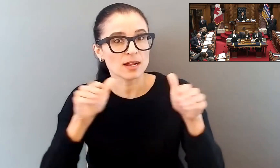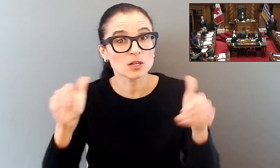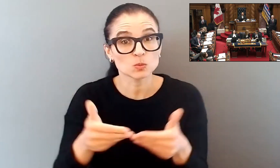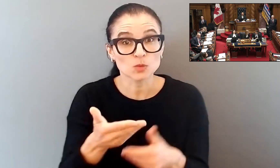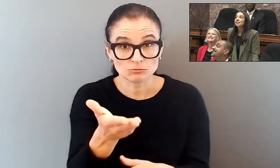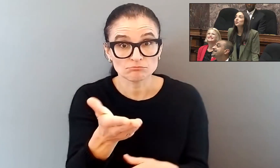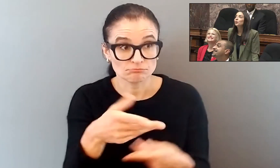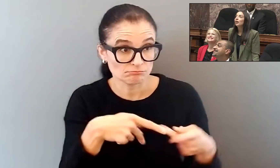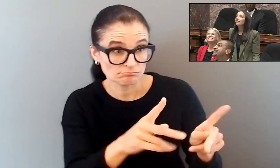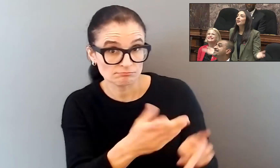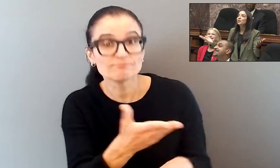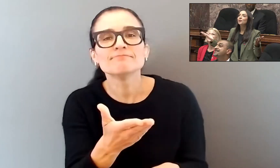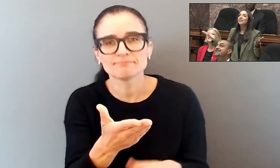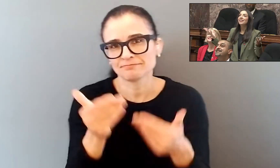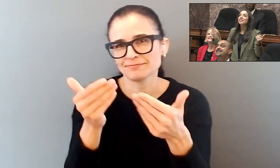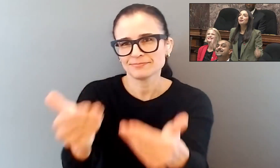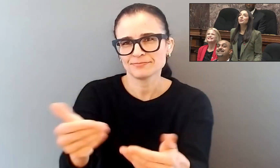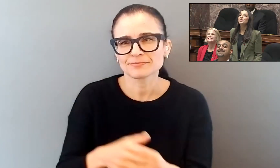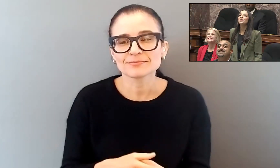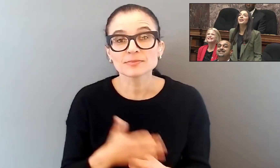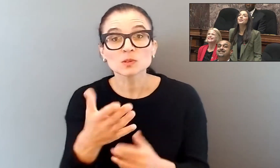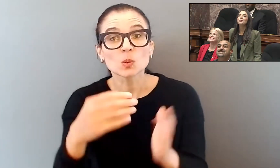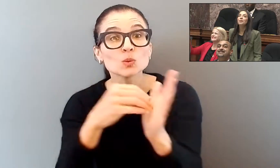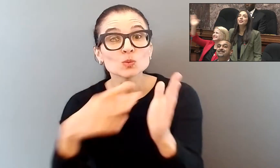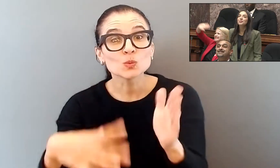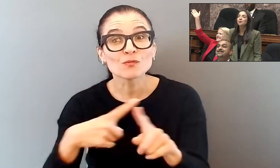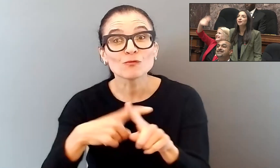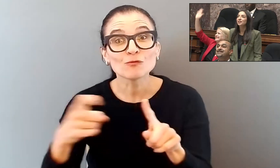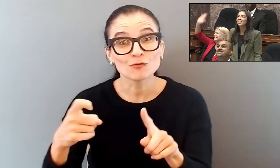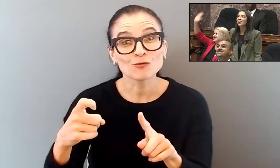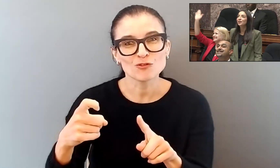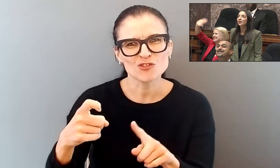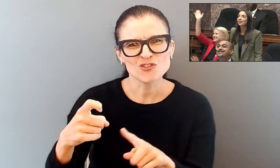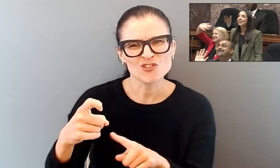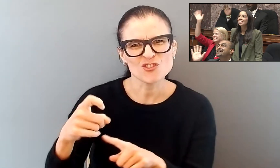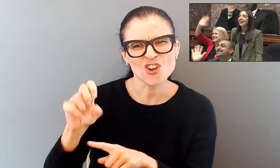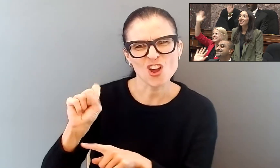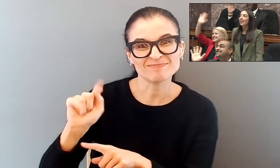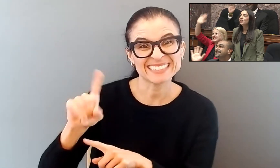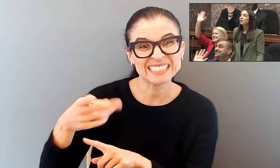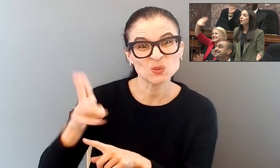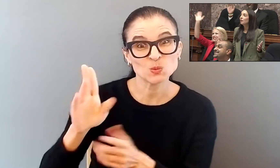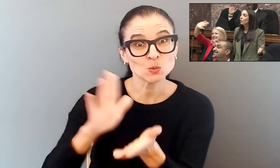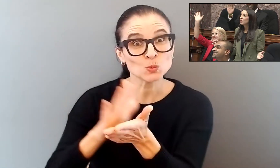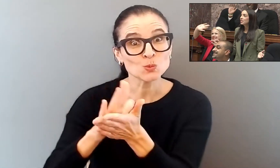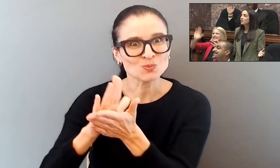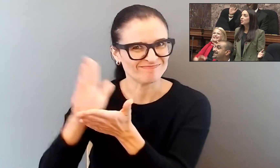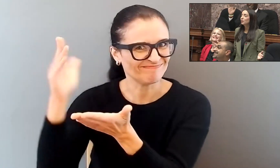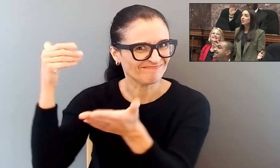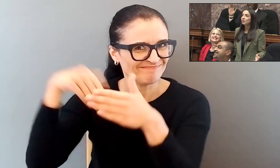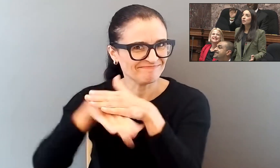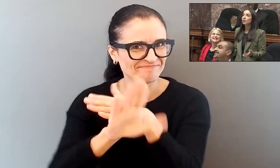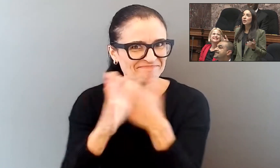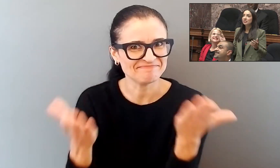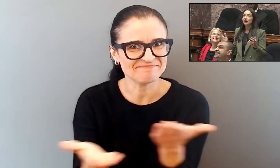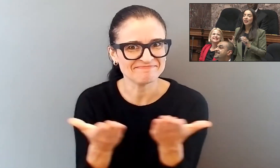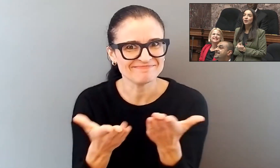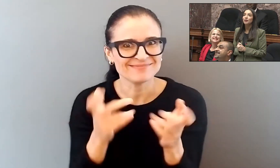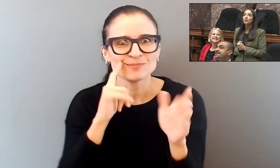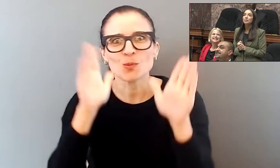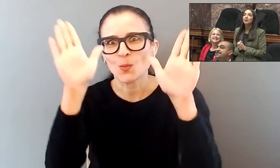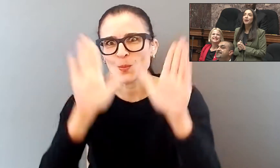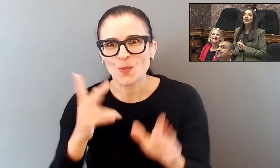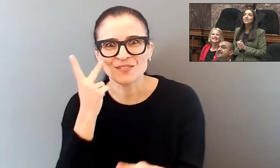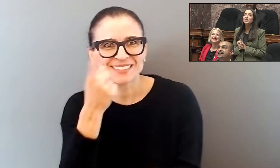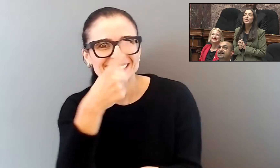students from the Guru Nanak Sikh School have entered the chamber, so thank you so much. It's wonderful to have you here. Again, these are grade 4 to 6 students, and we're so excited that you're